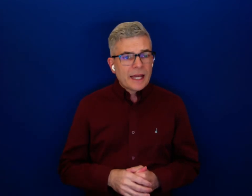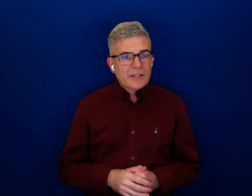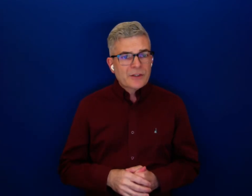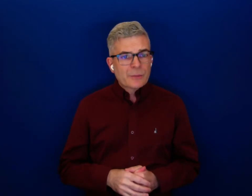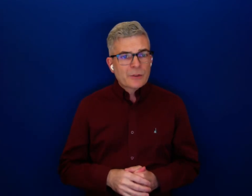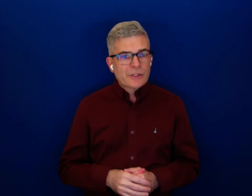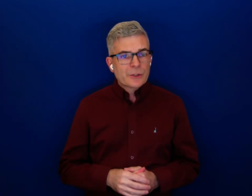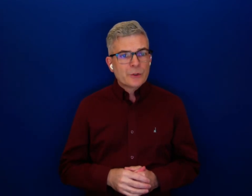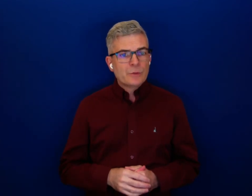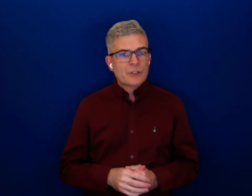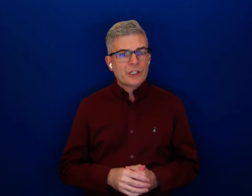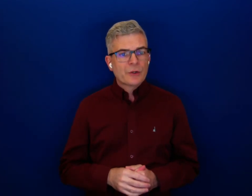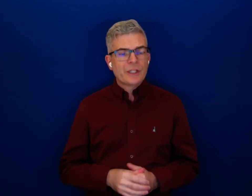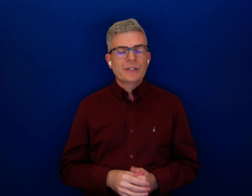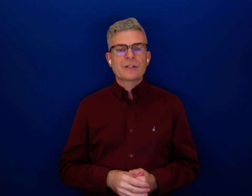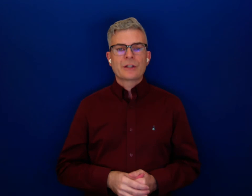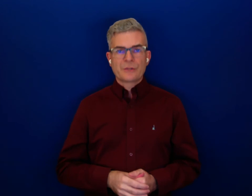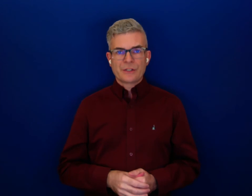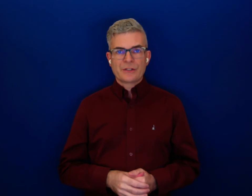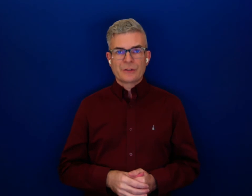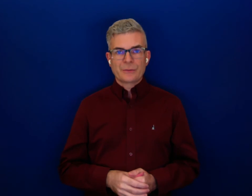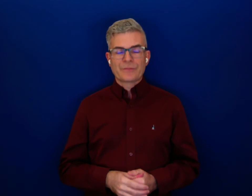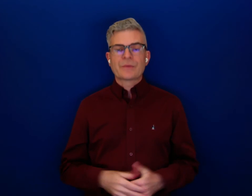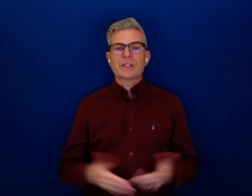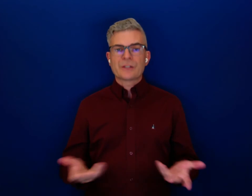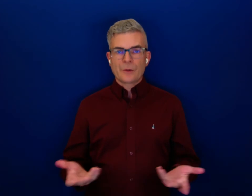ask the person whom she or he is closest to. So,